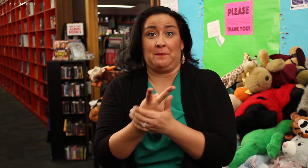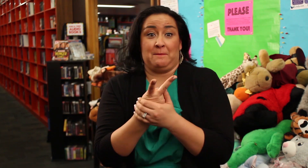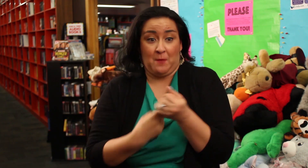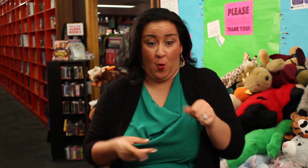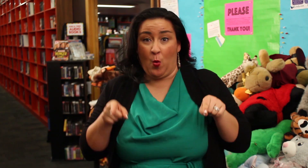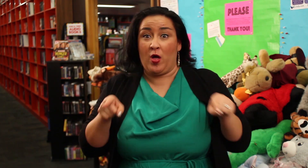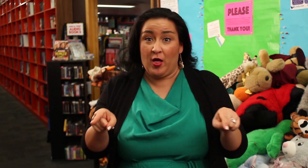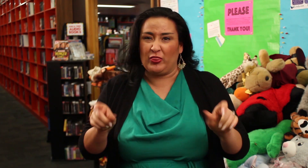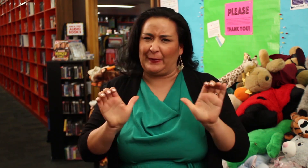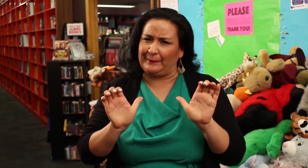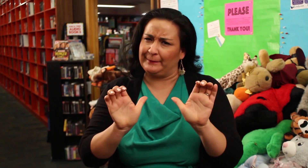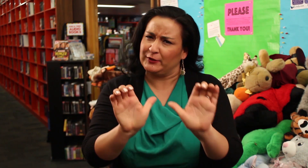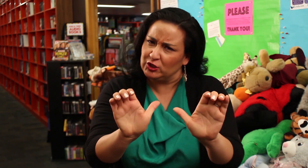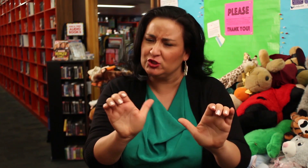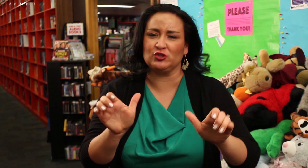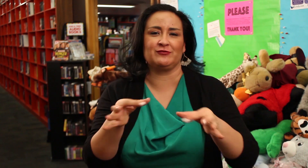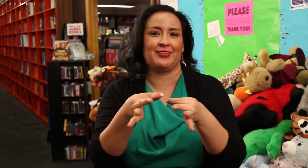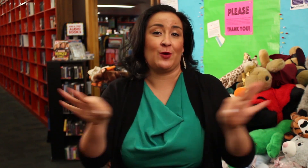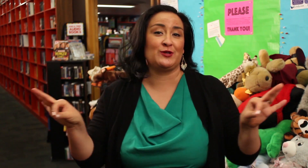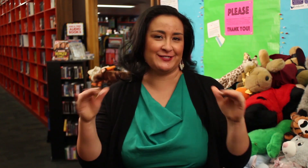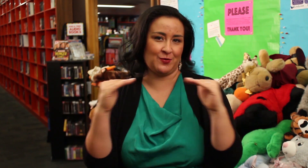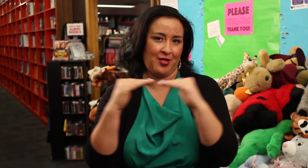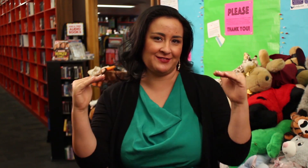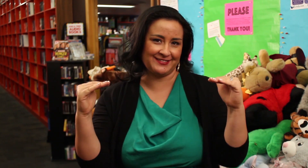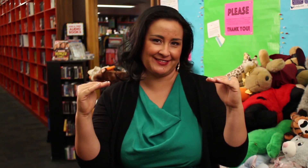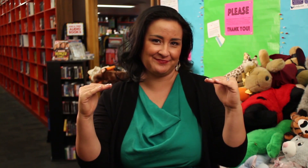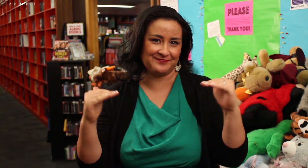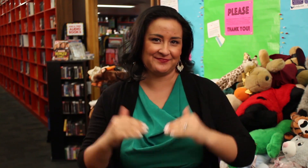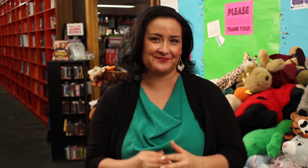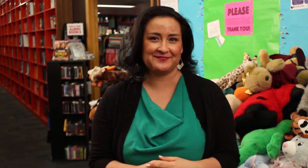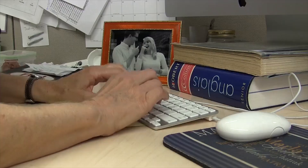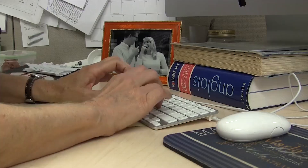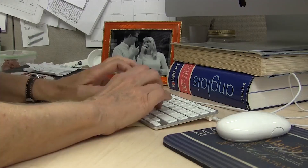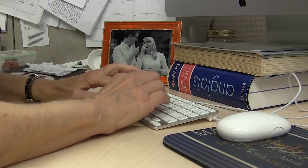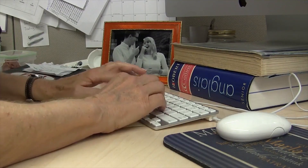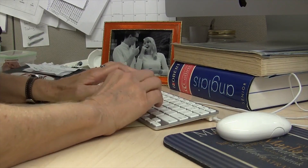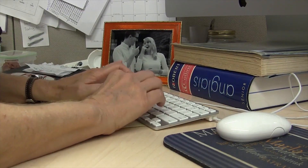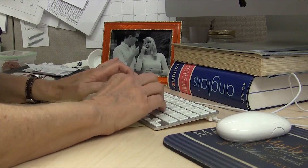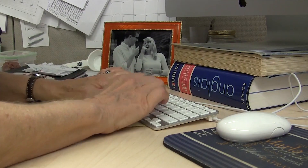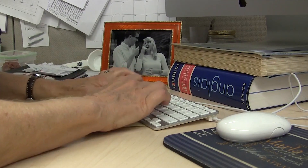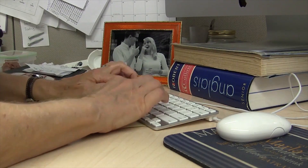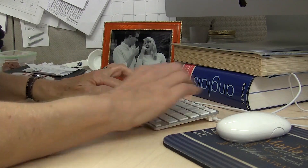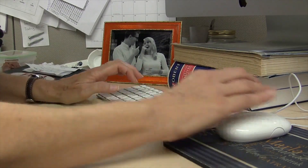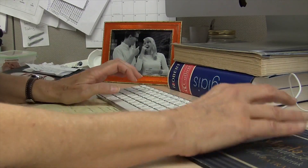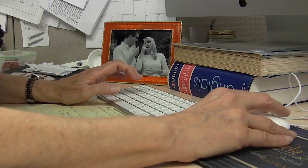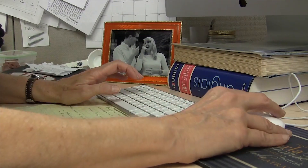is using both of those motives to push for language equality.